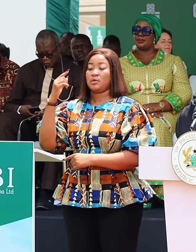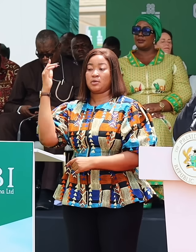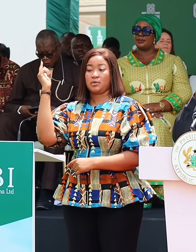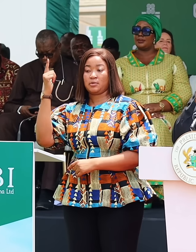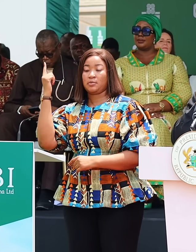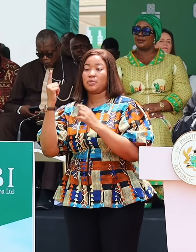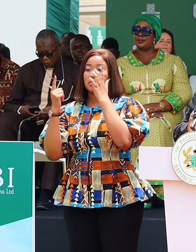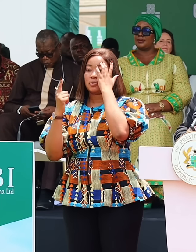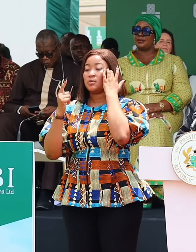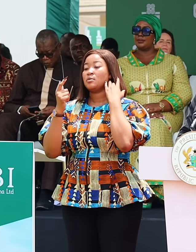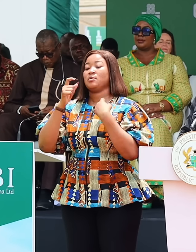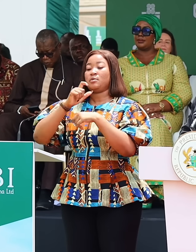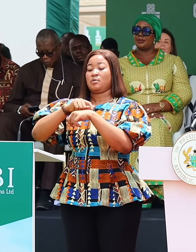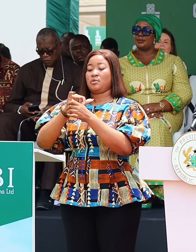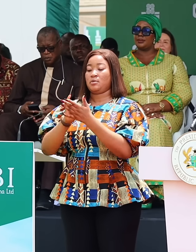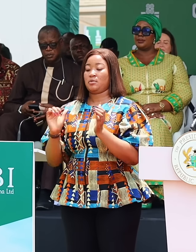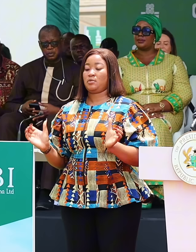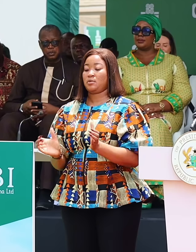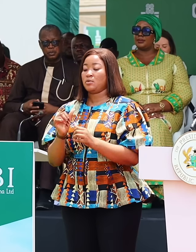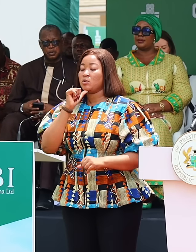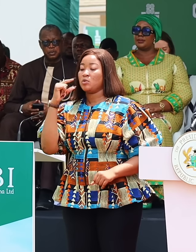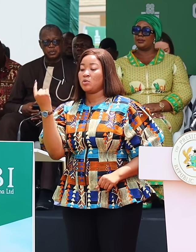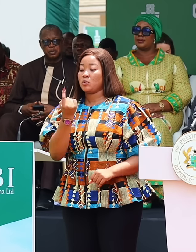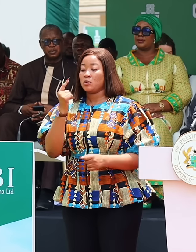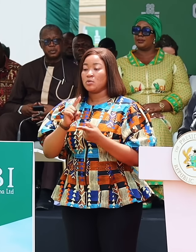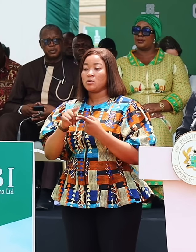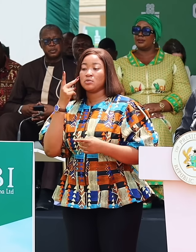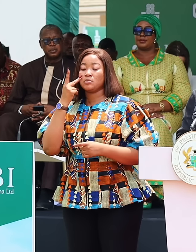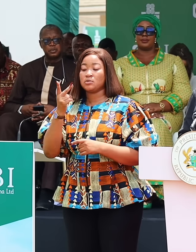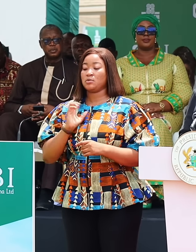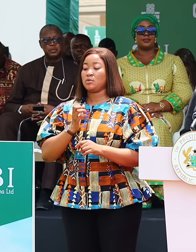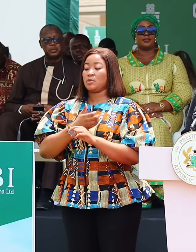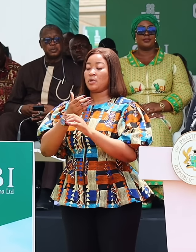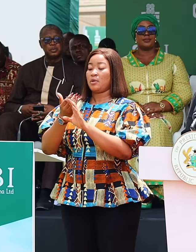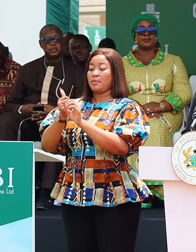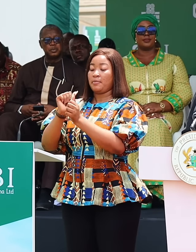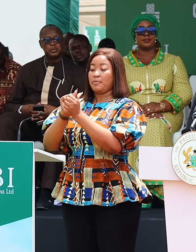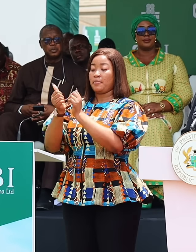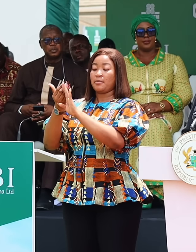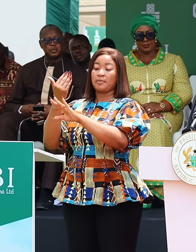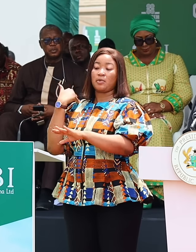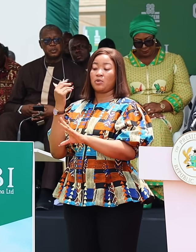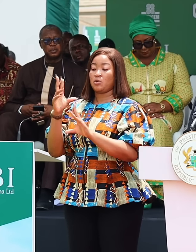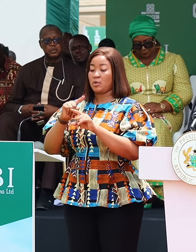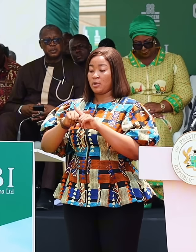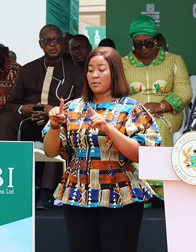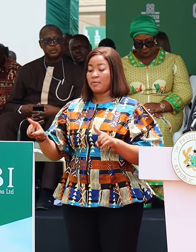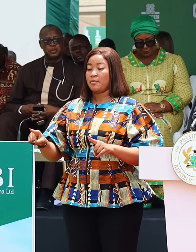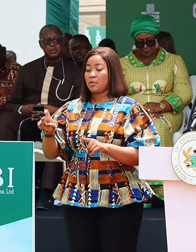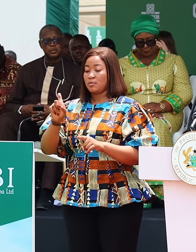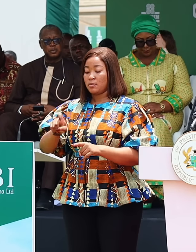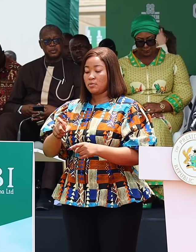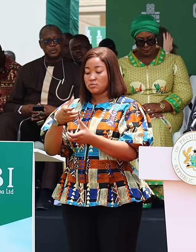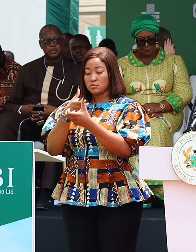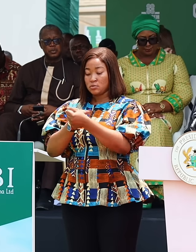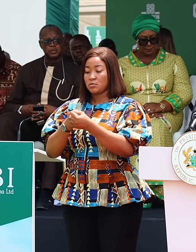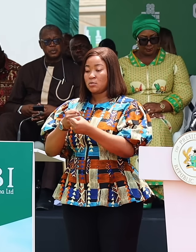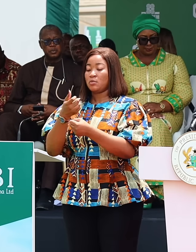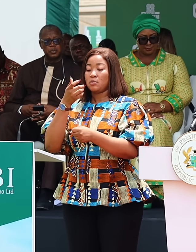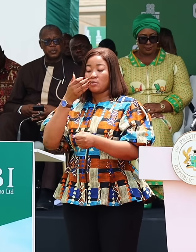celebration, a moment that encourages us not only to reflect on our past, but also to reaffirm our commitment to the